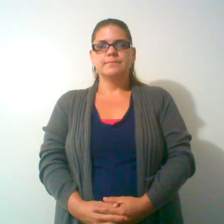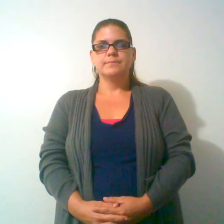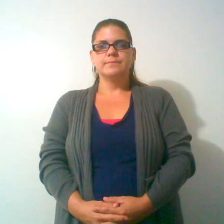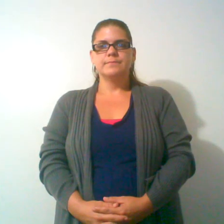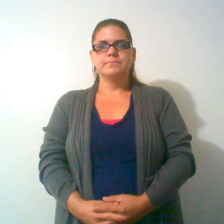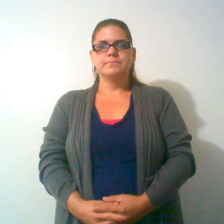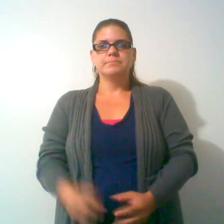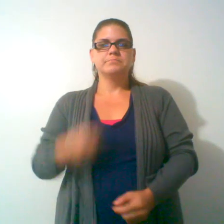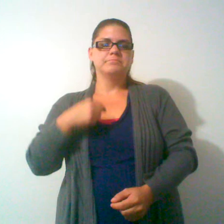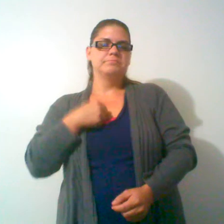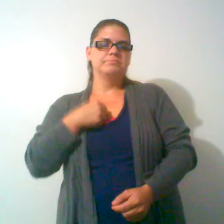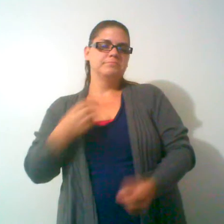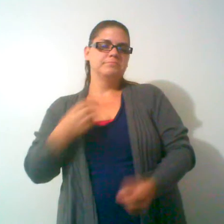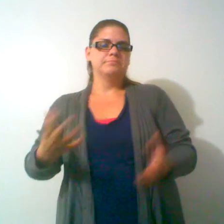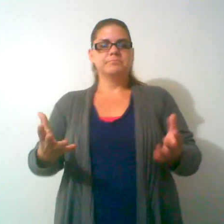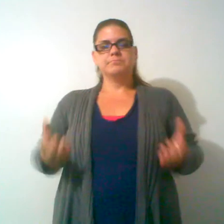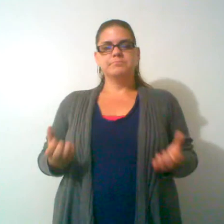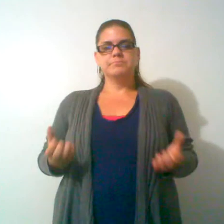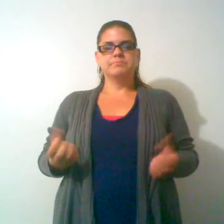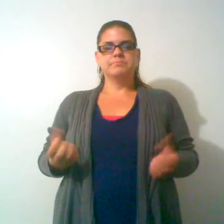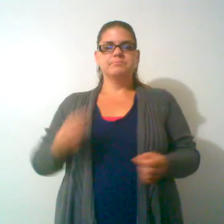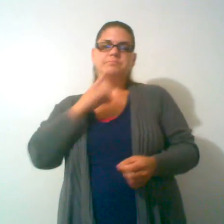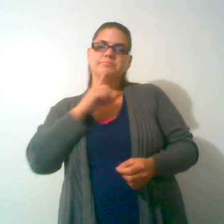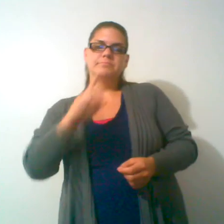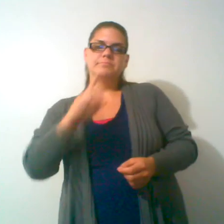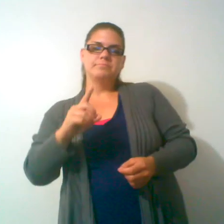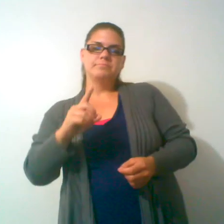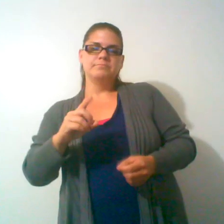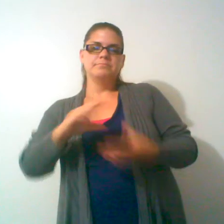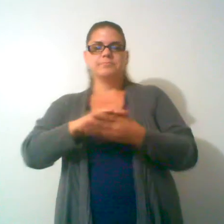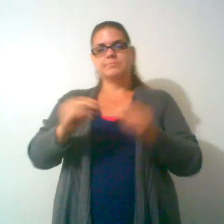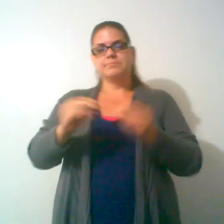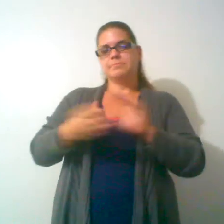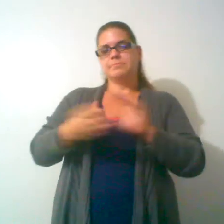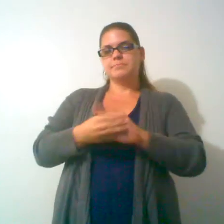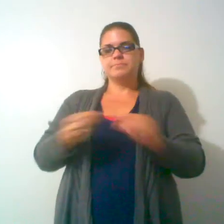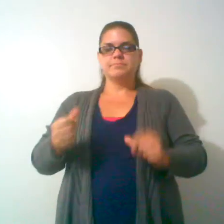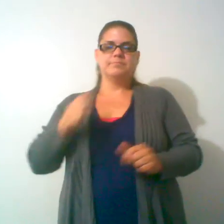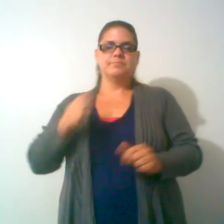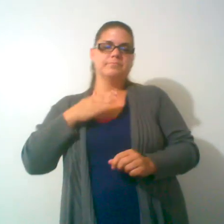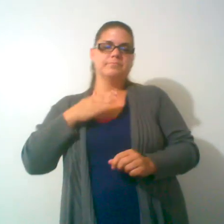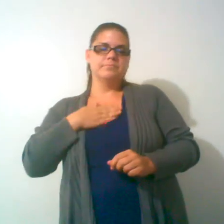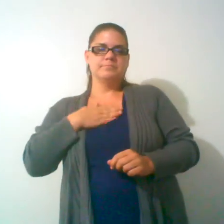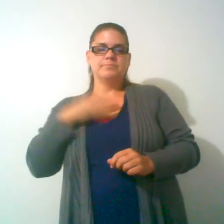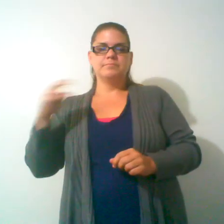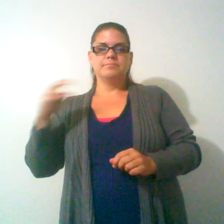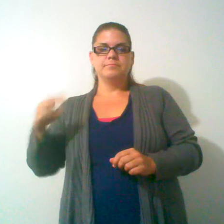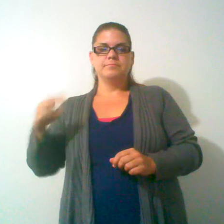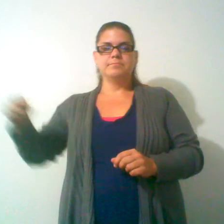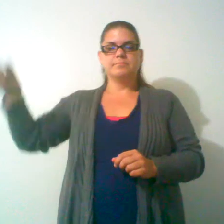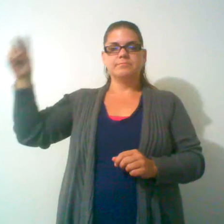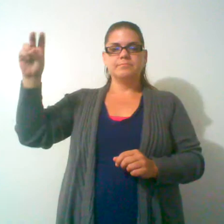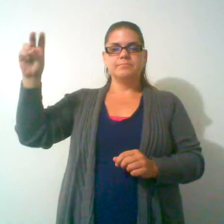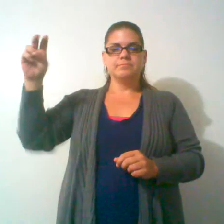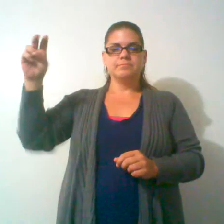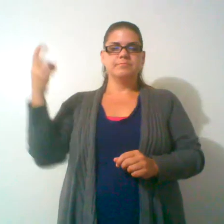ago. A friend and I were traveling home from a meeting on a